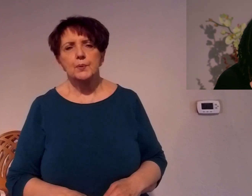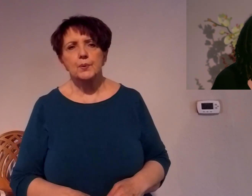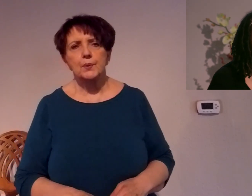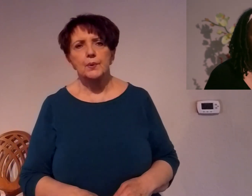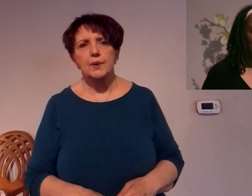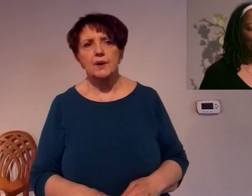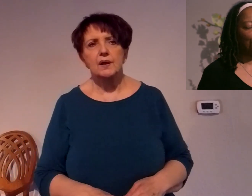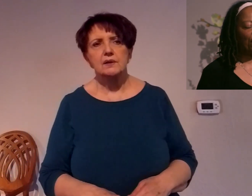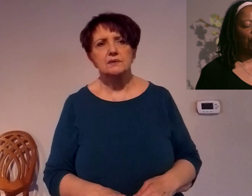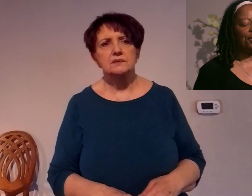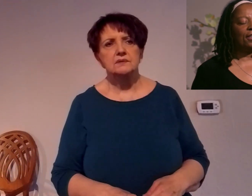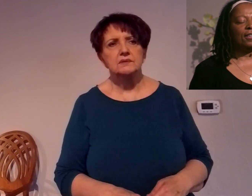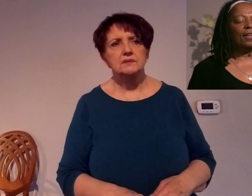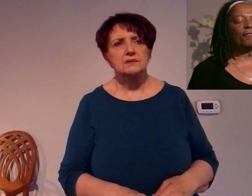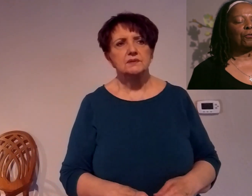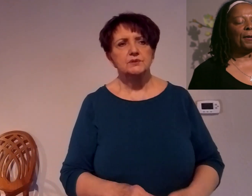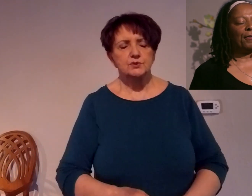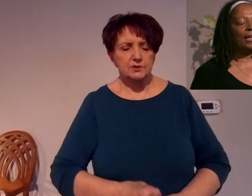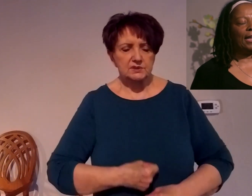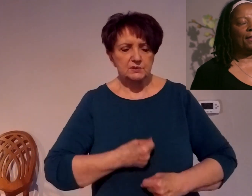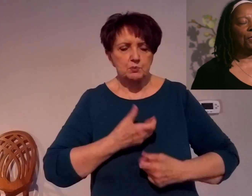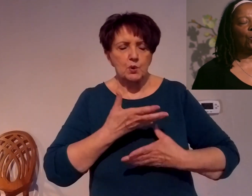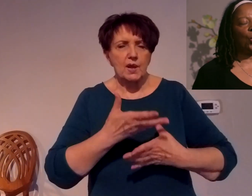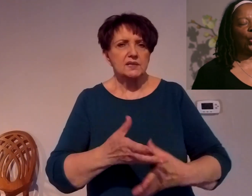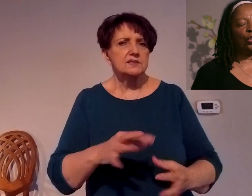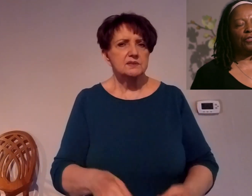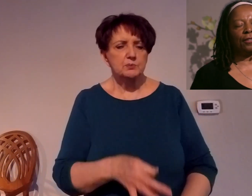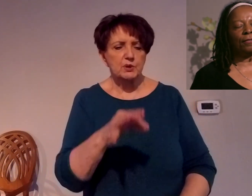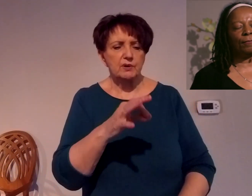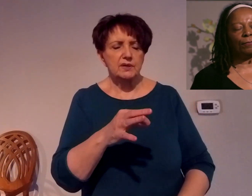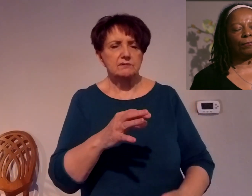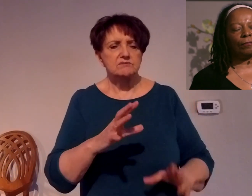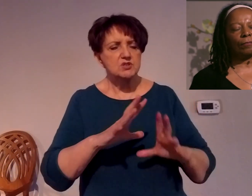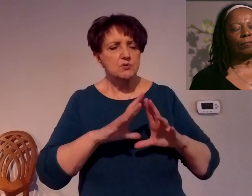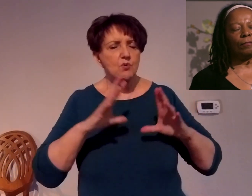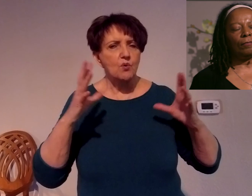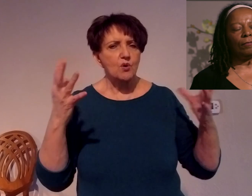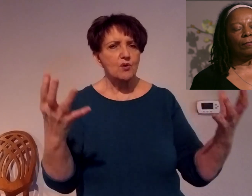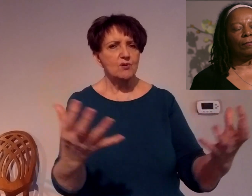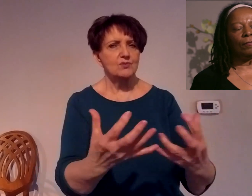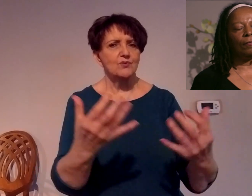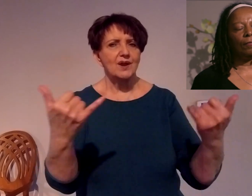to be the expression of spirit in the world.